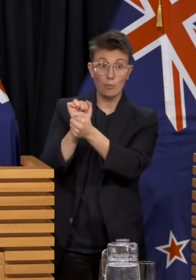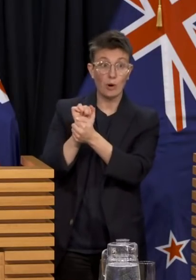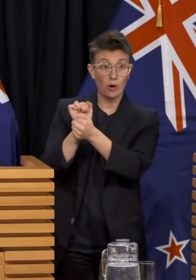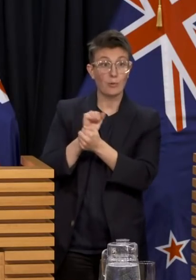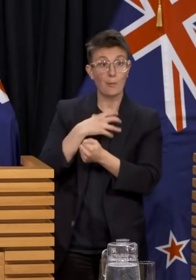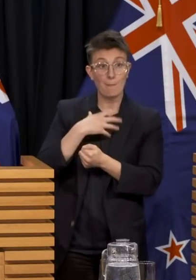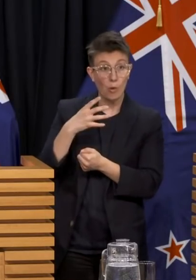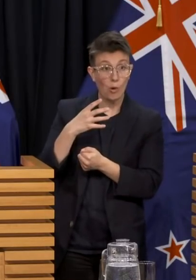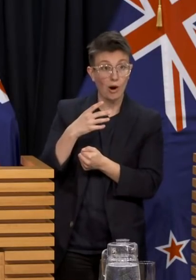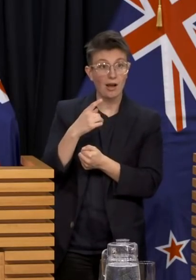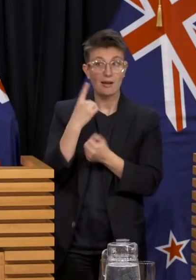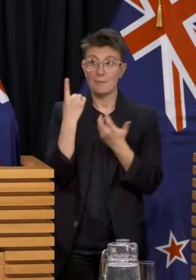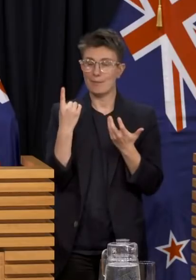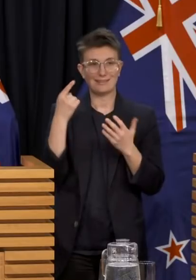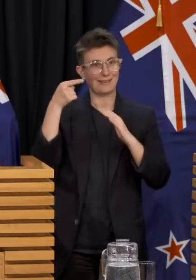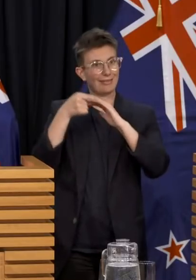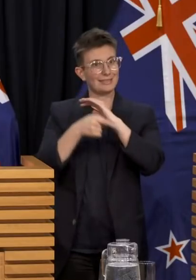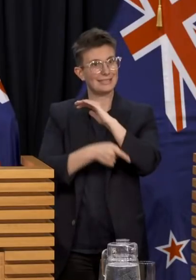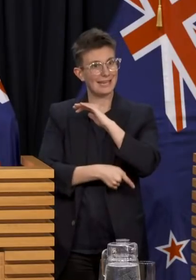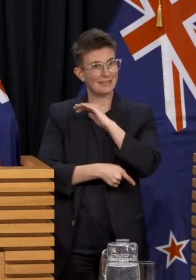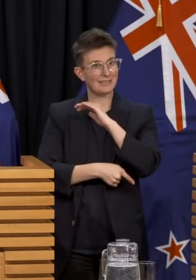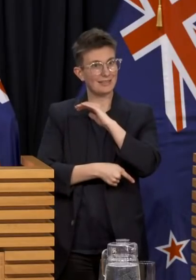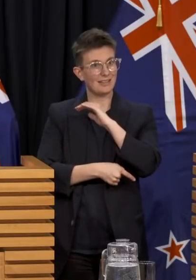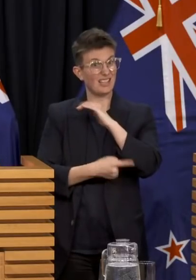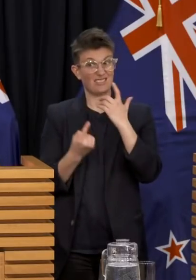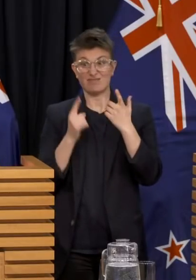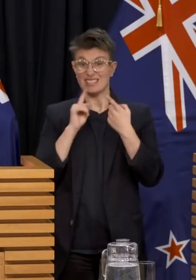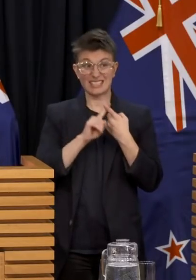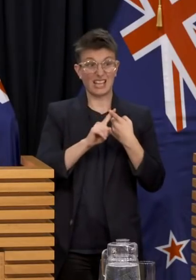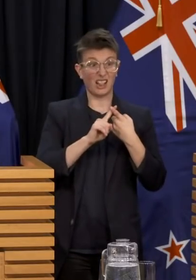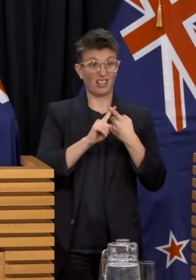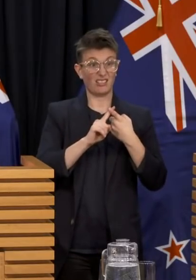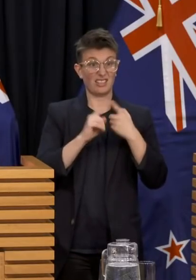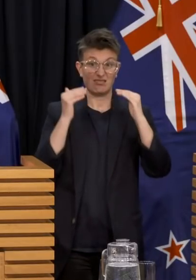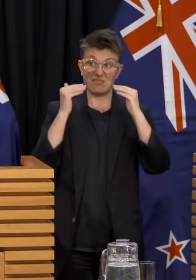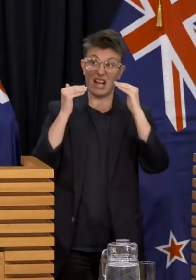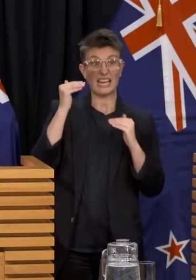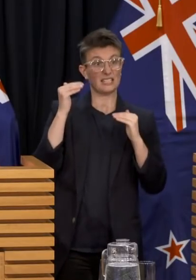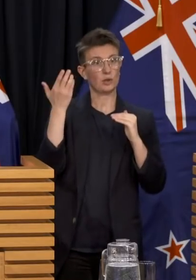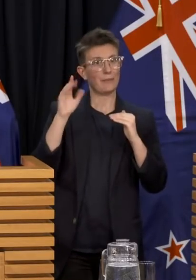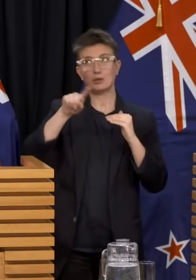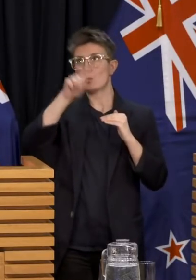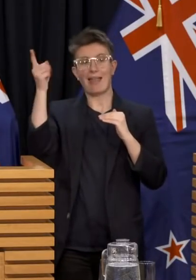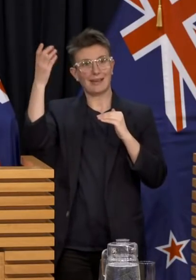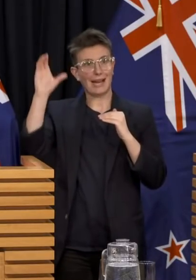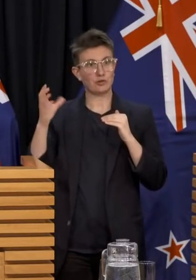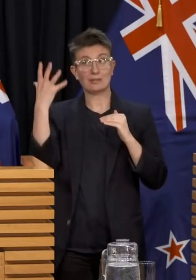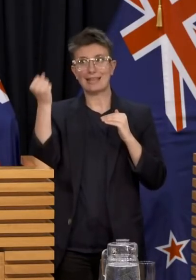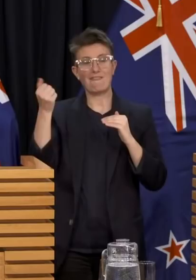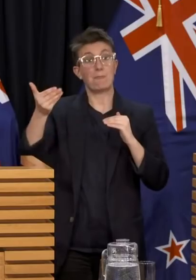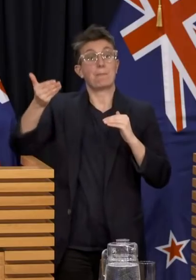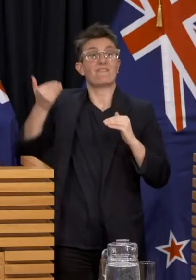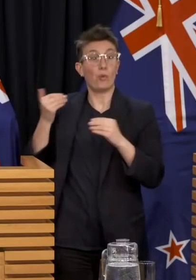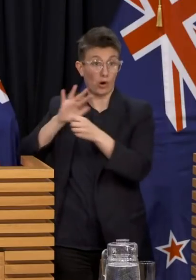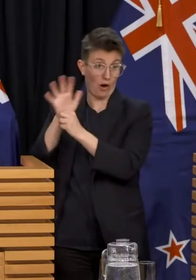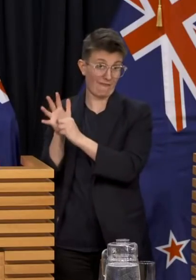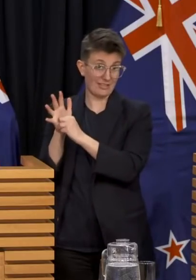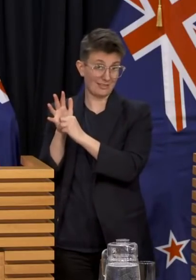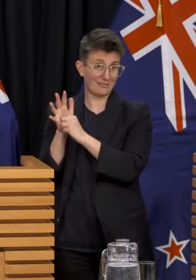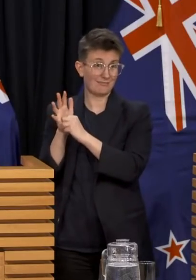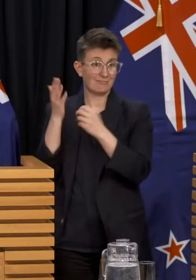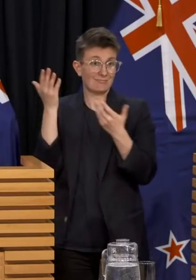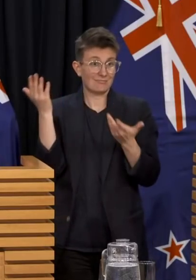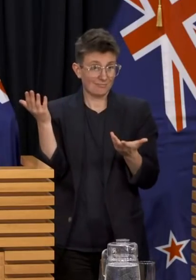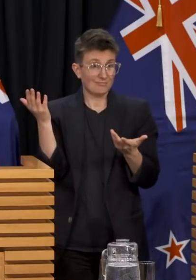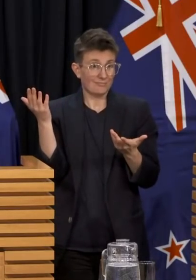OECD that we compare ourselves to before they even went into COVID. And so that is something that I maintain as being important.